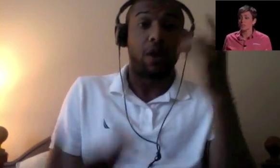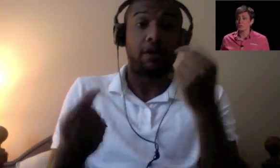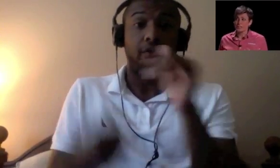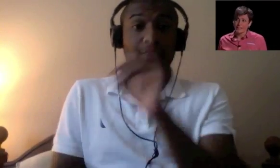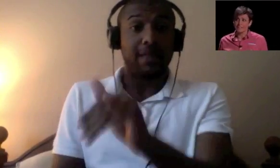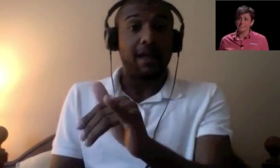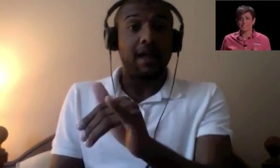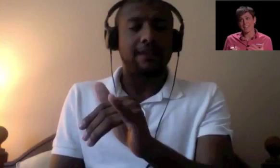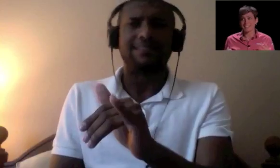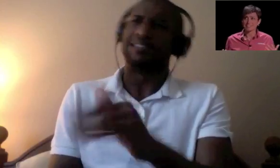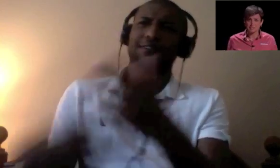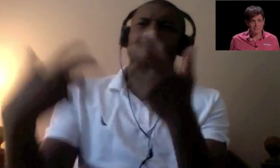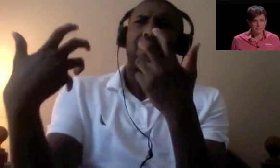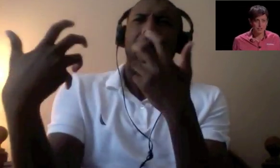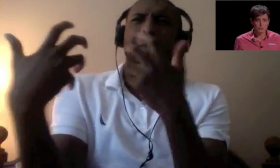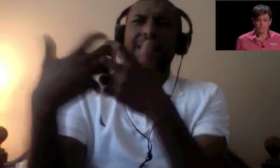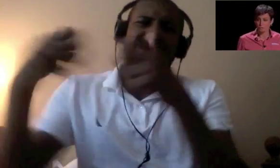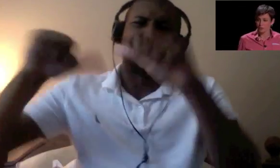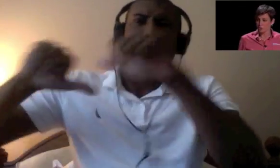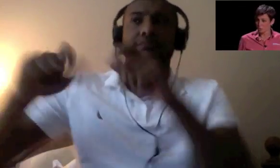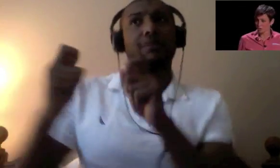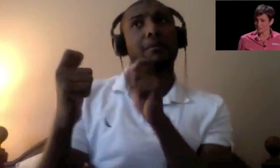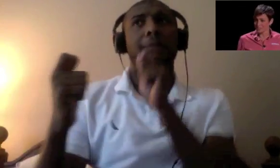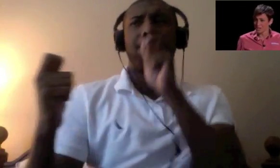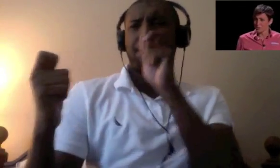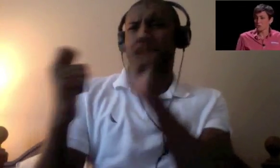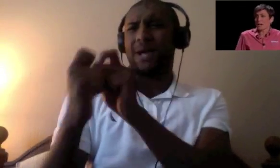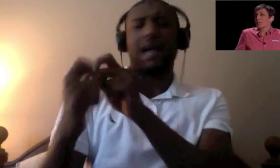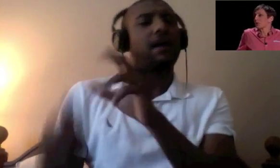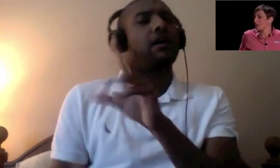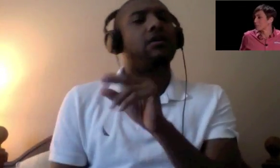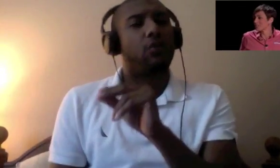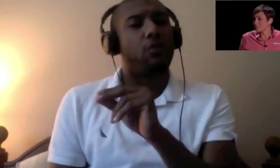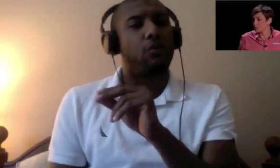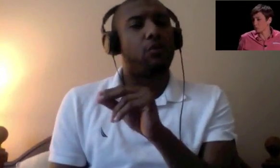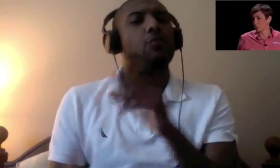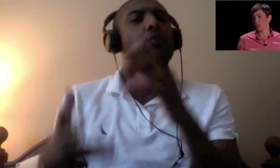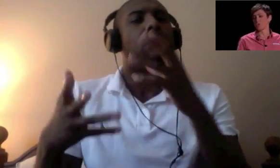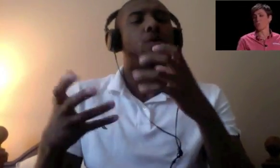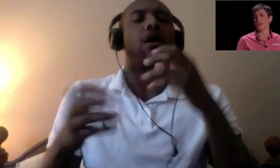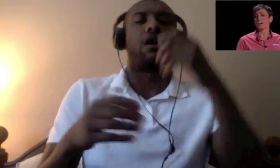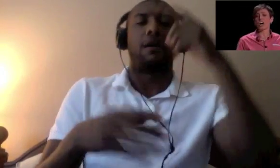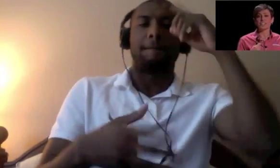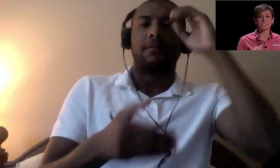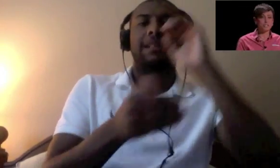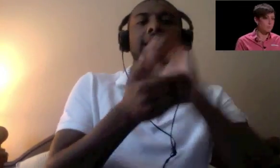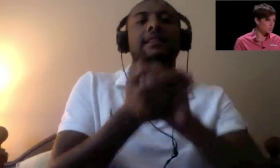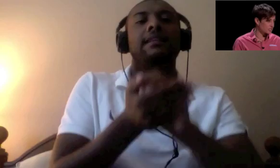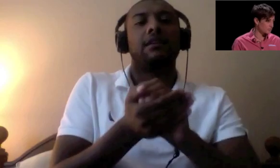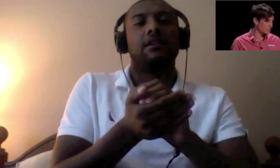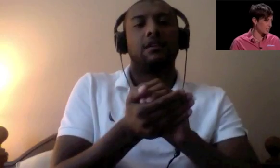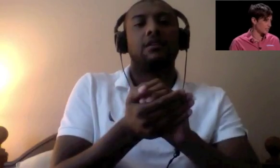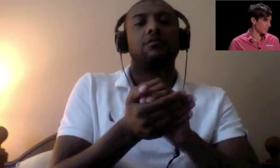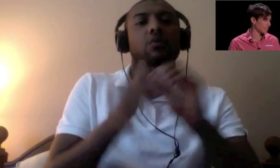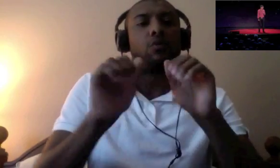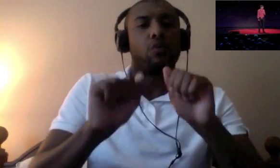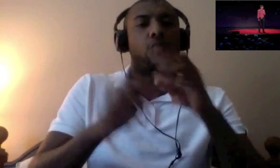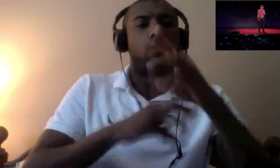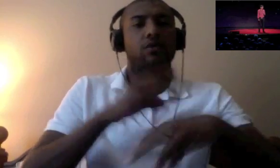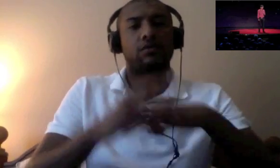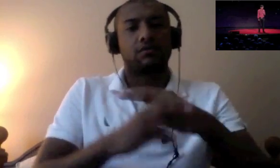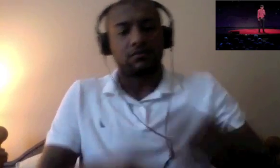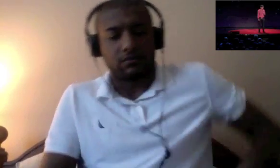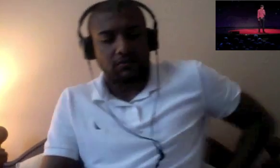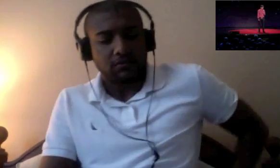to recreate the scientifically correct real world. We're trying to create a believable world, one the audience can immerse themselves in